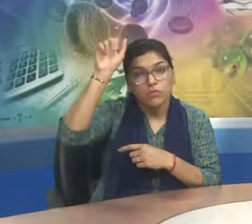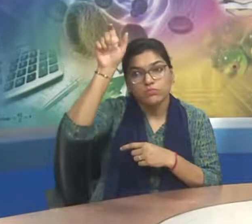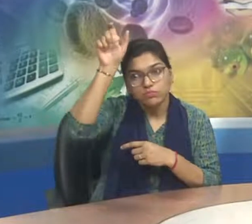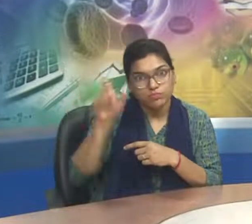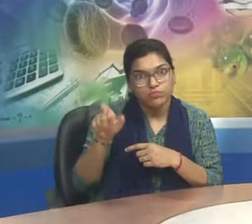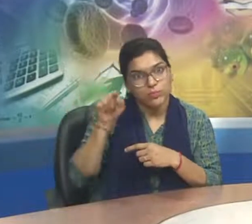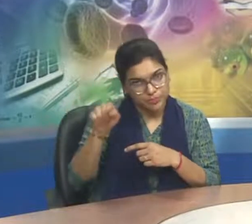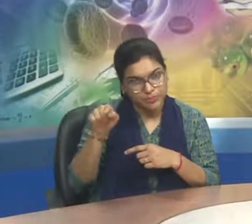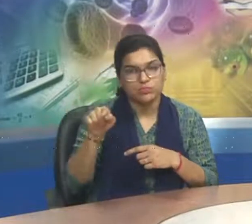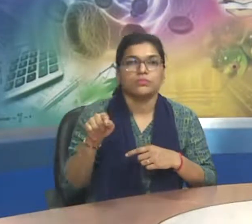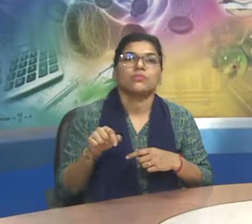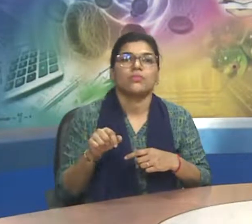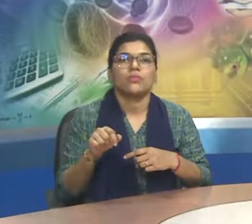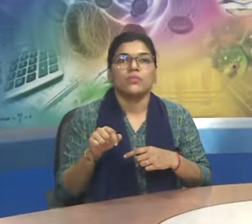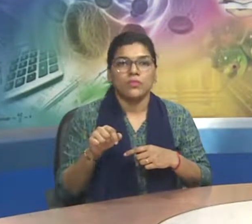And at that time,